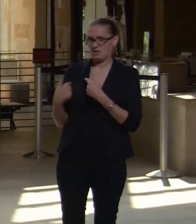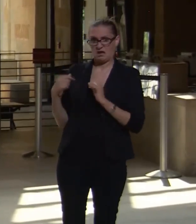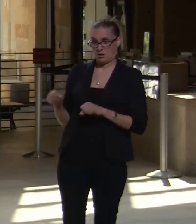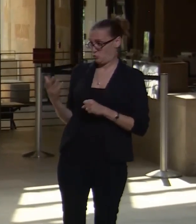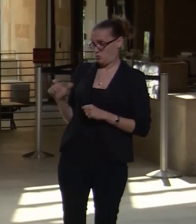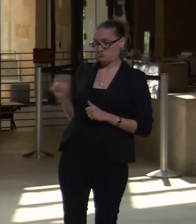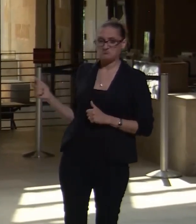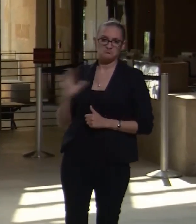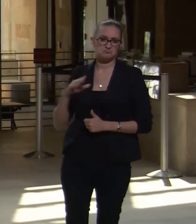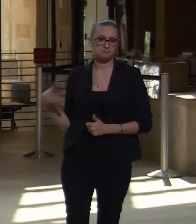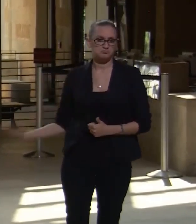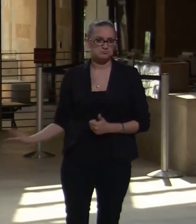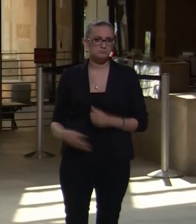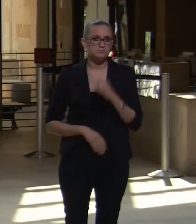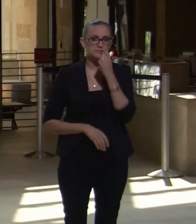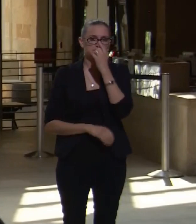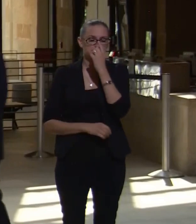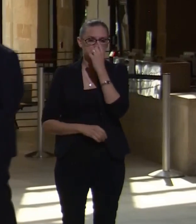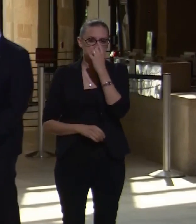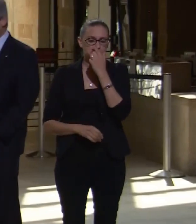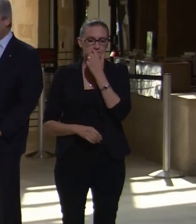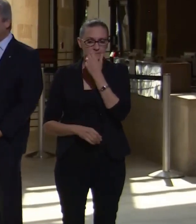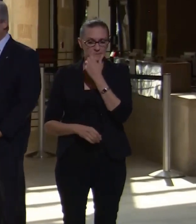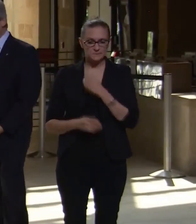You want to take that one? Okay.